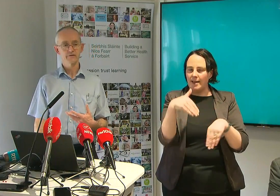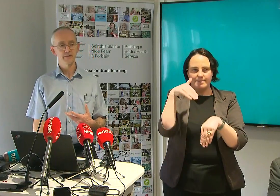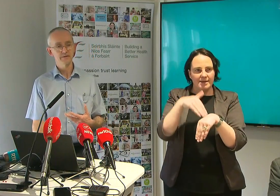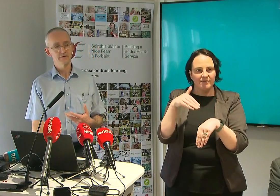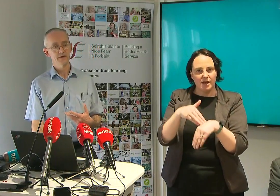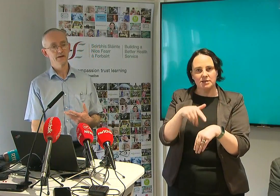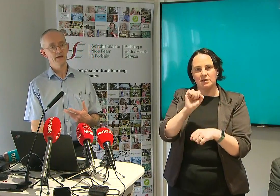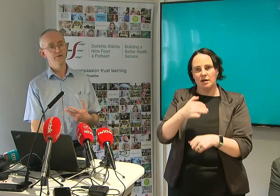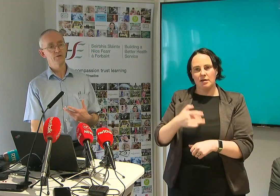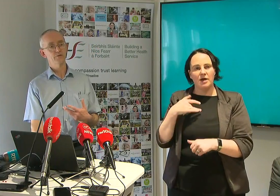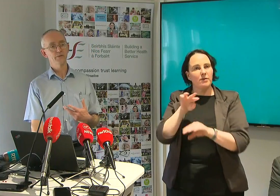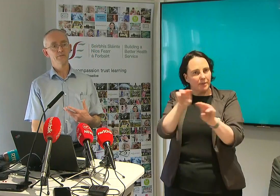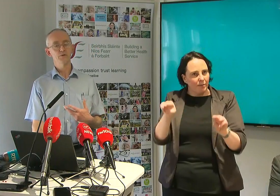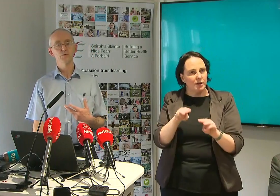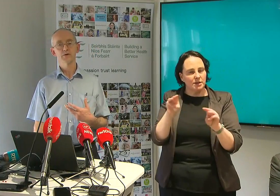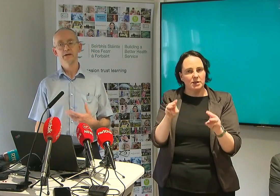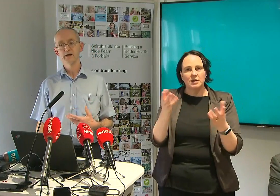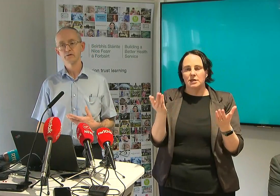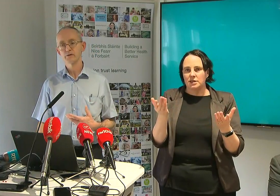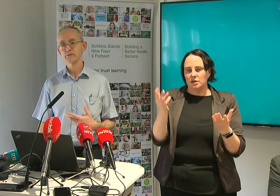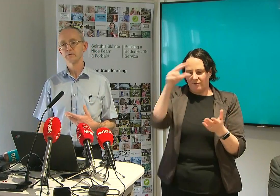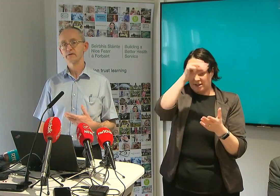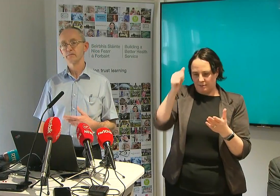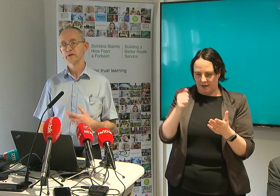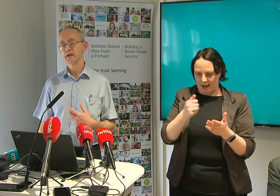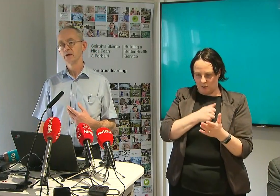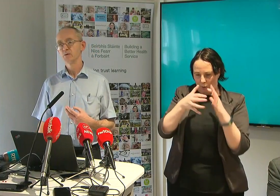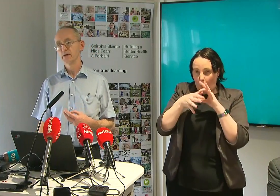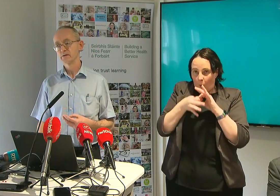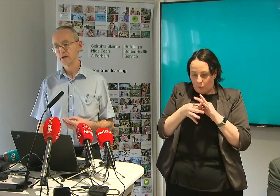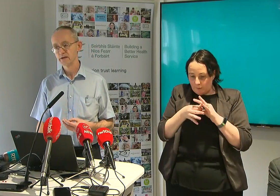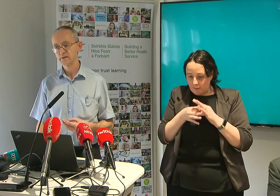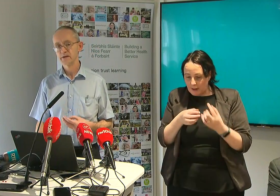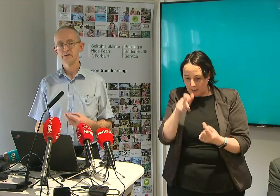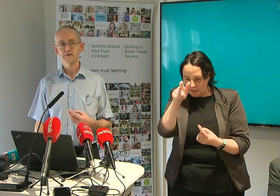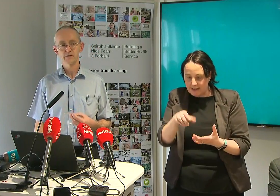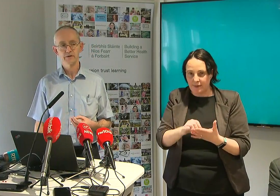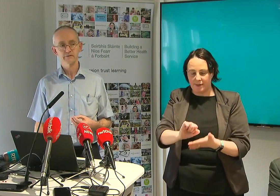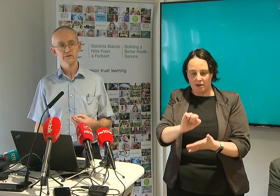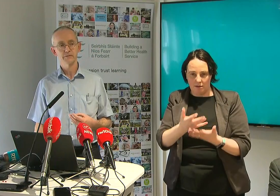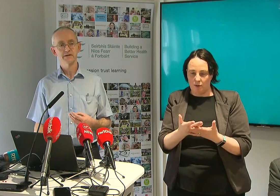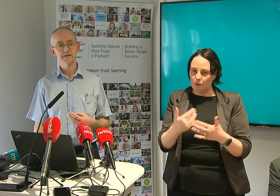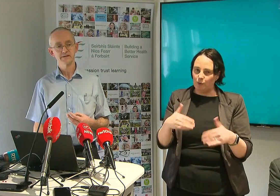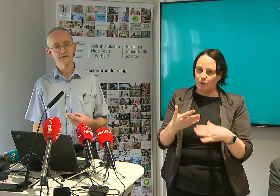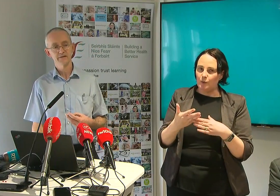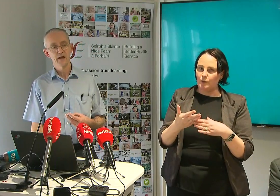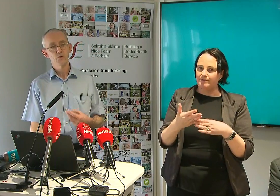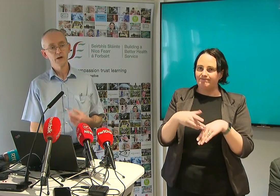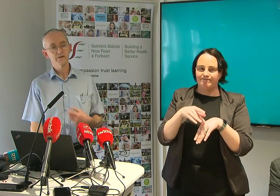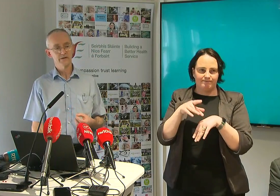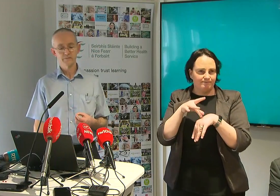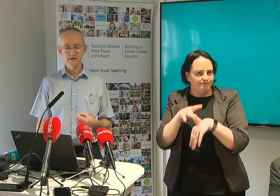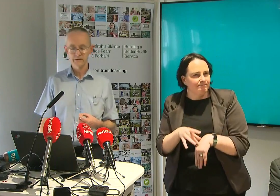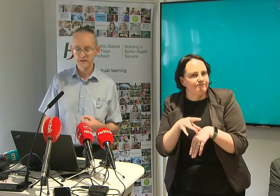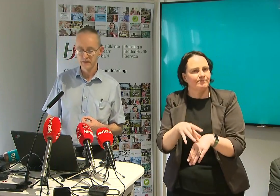the lives of people. And so for people who are in households where there is somebody who has a chronic disease or some other vulnerability to disease,